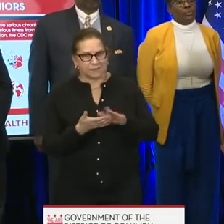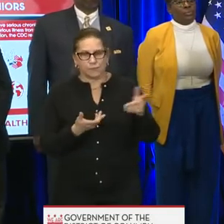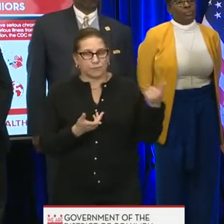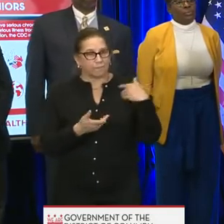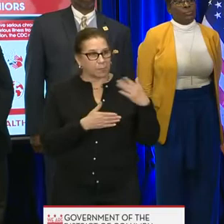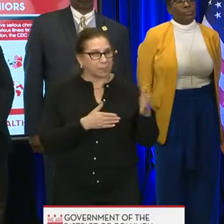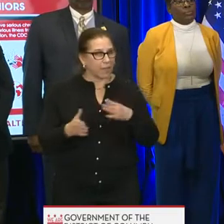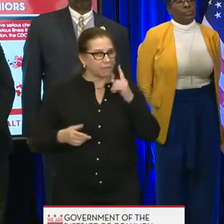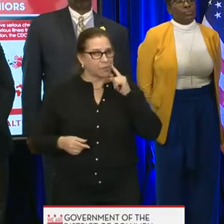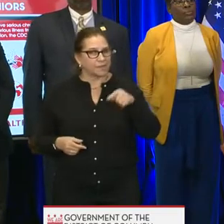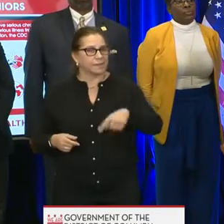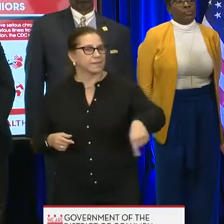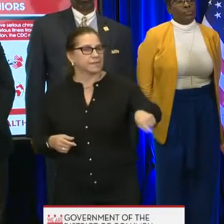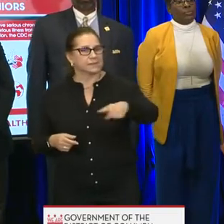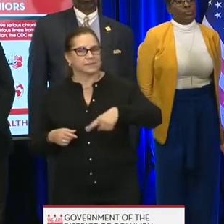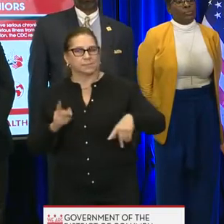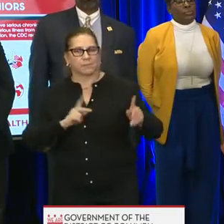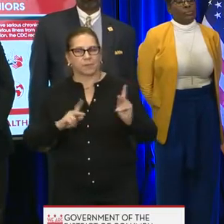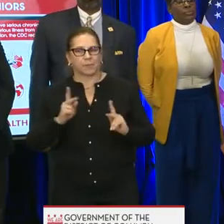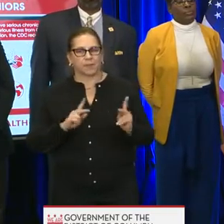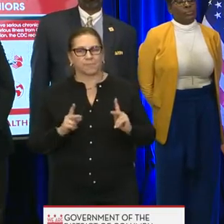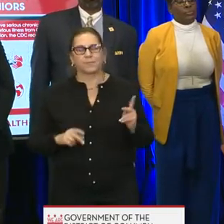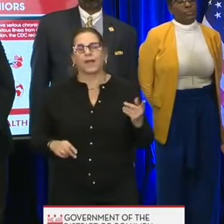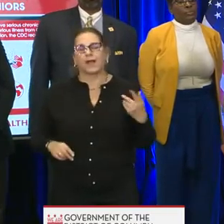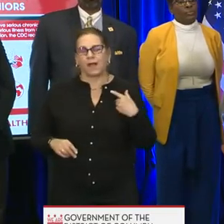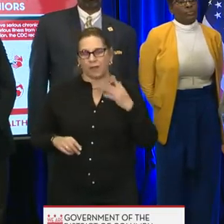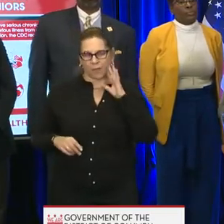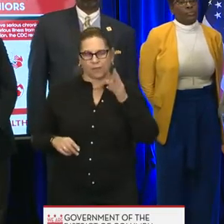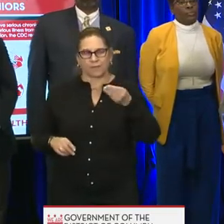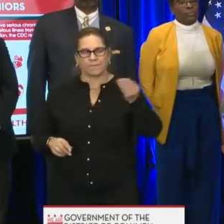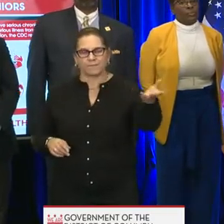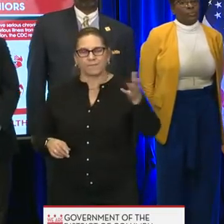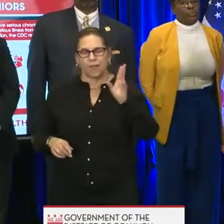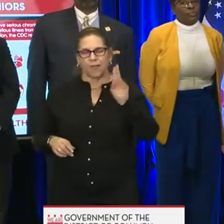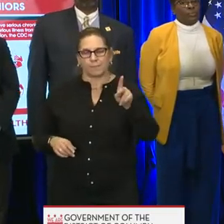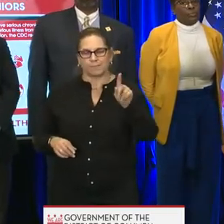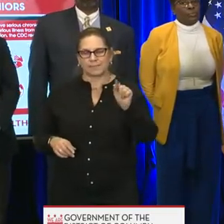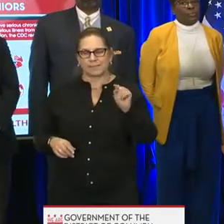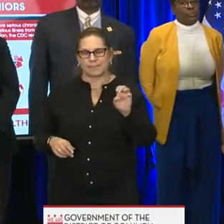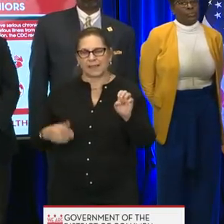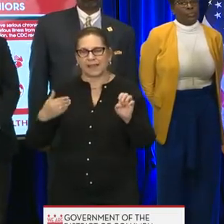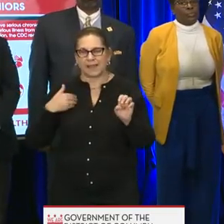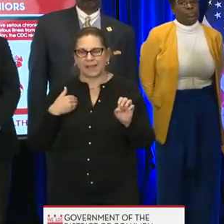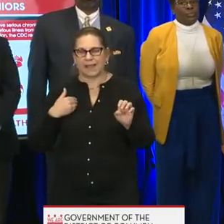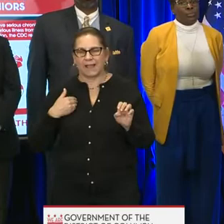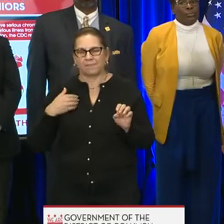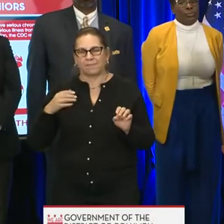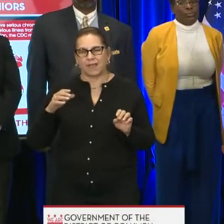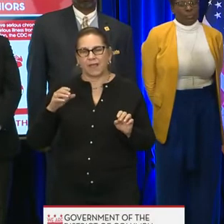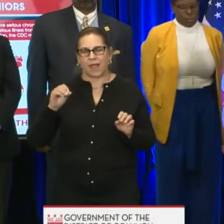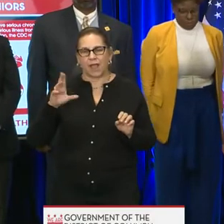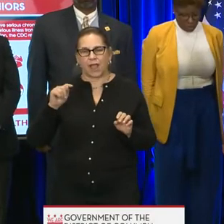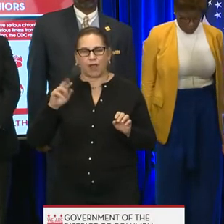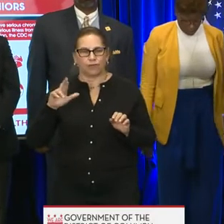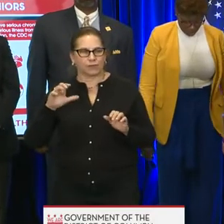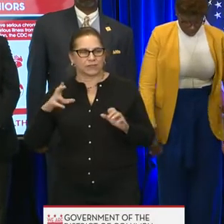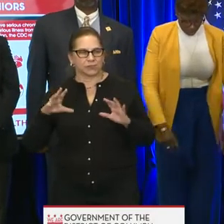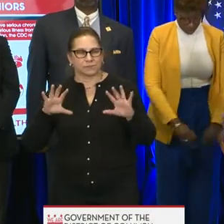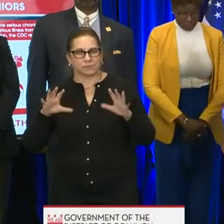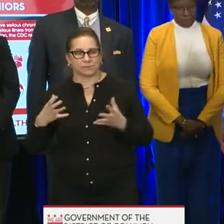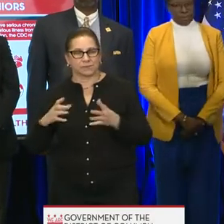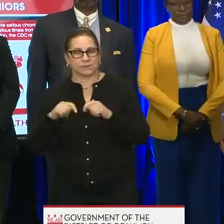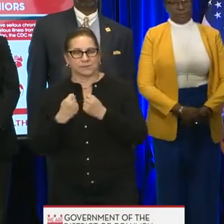on that. But we have, as you know, outreach teams that are constantly out with our residents